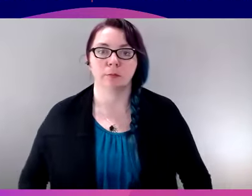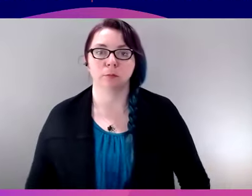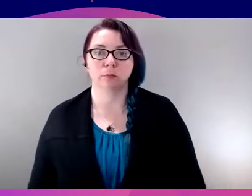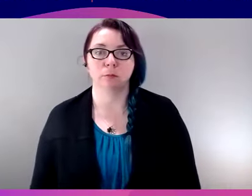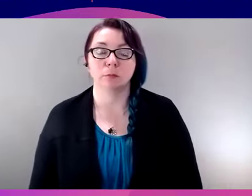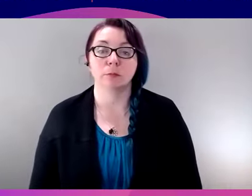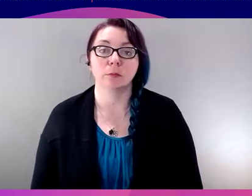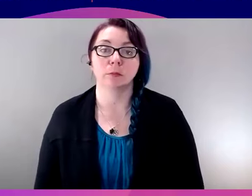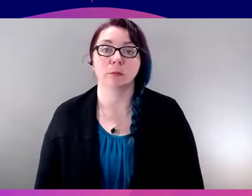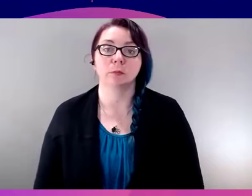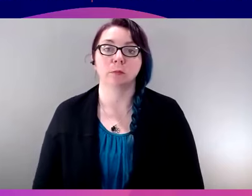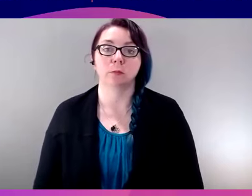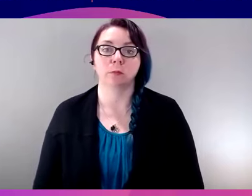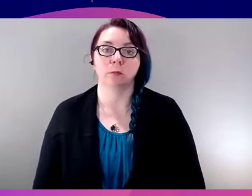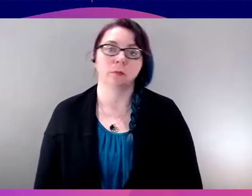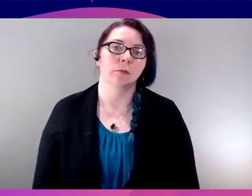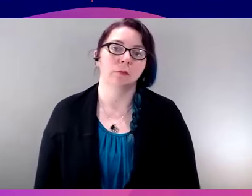of isolation.